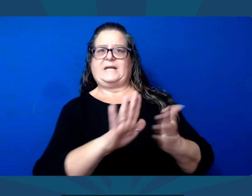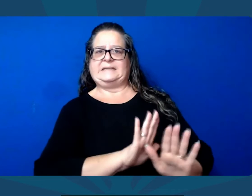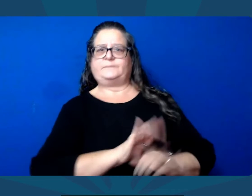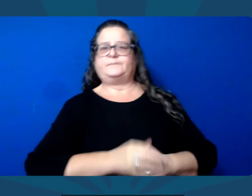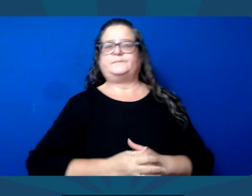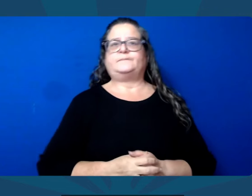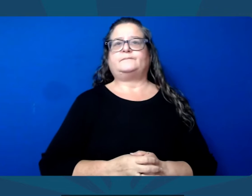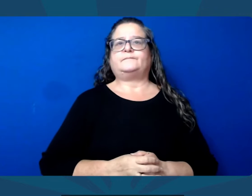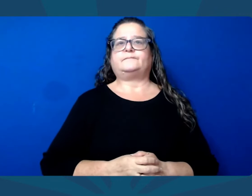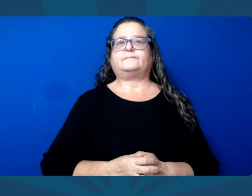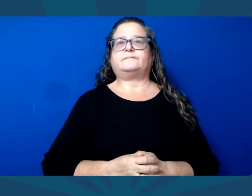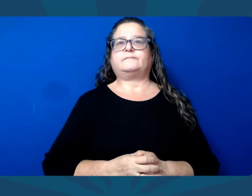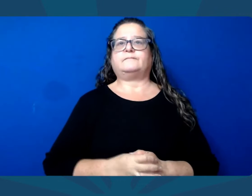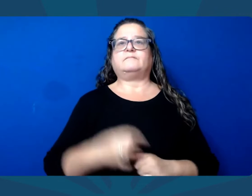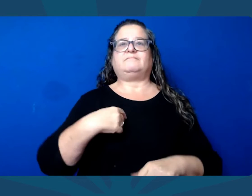family.